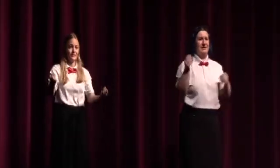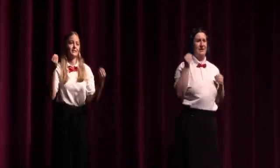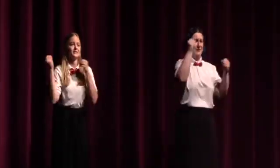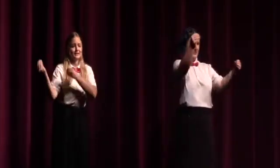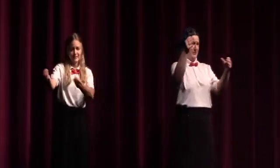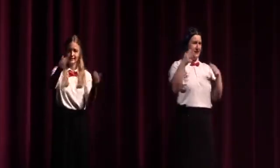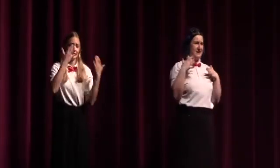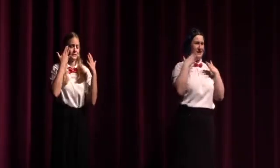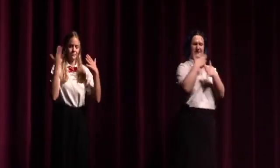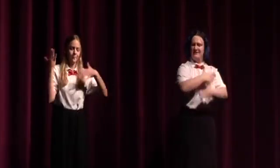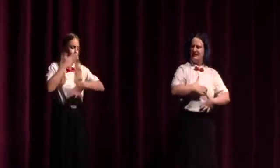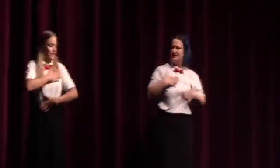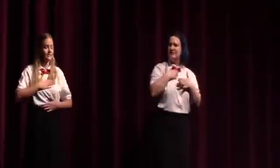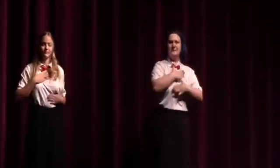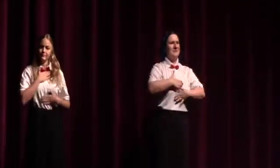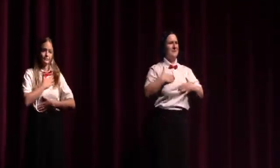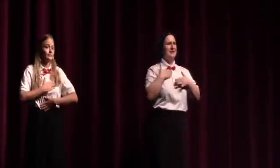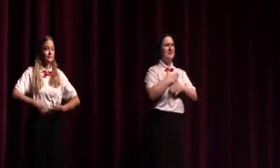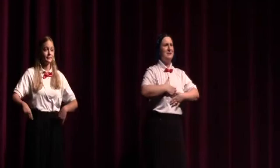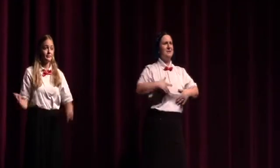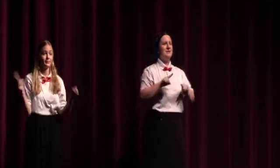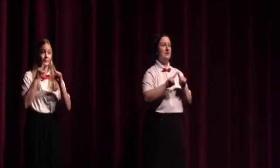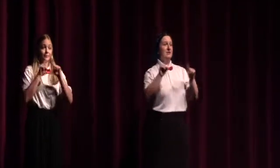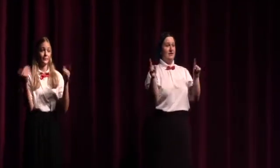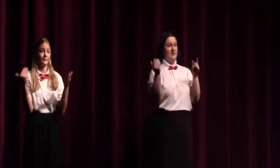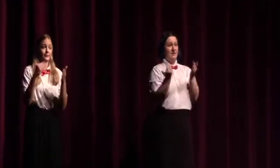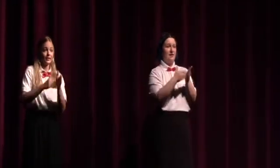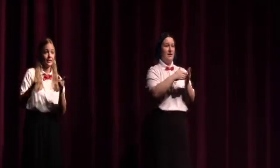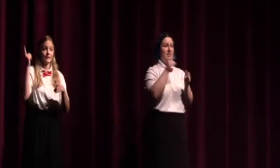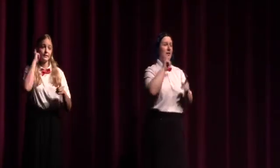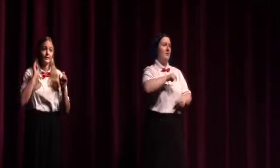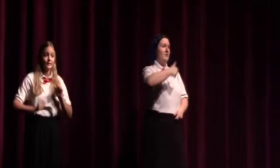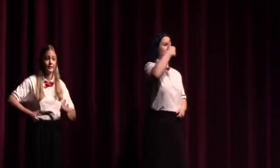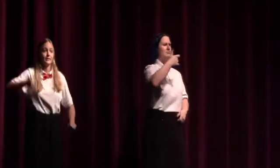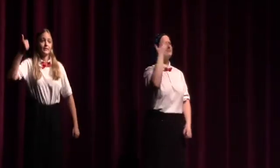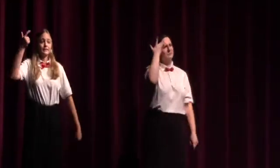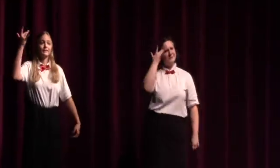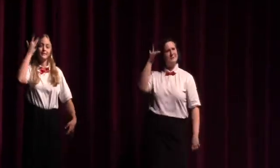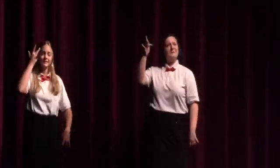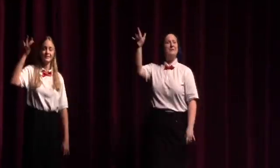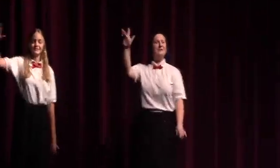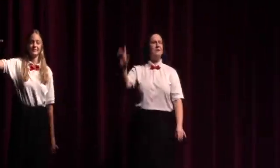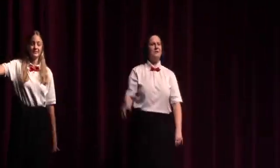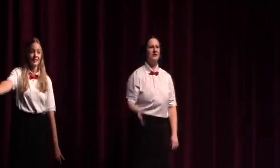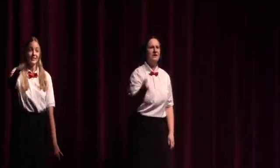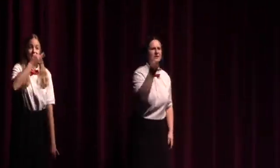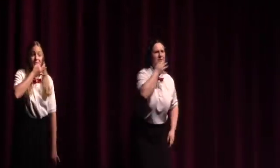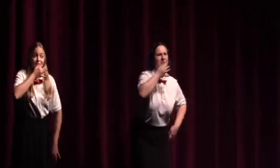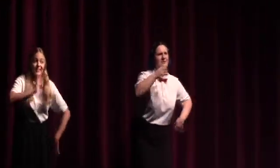supercalifragilisticexpialidocious. Even though the sound of it is something quite atrocious. If you say it loud enough, you can always shout and pose it.